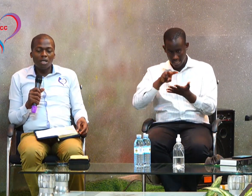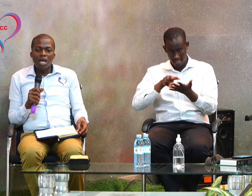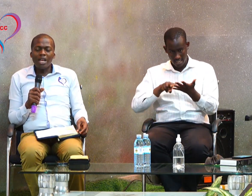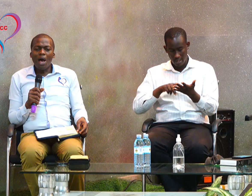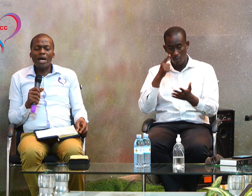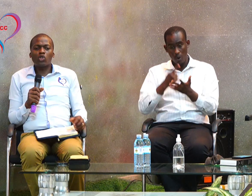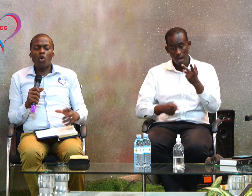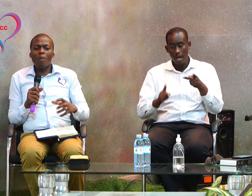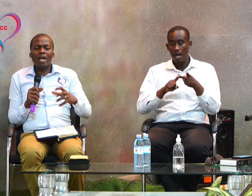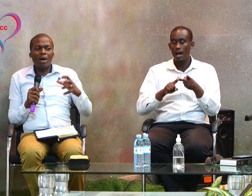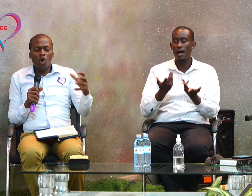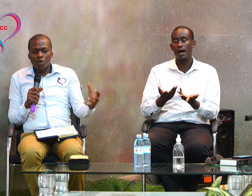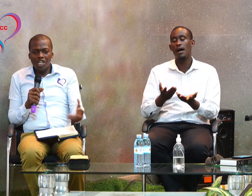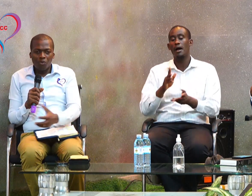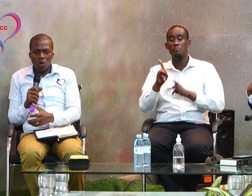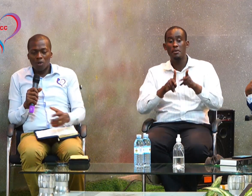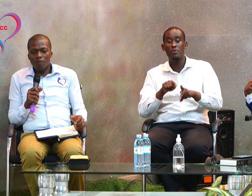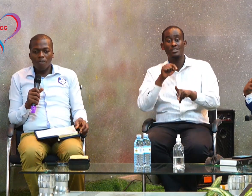time with,